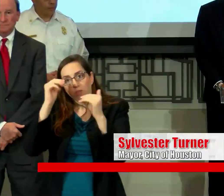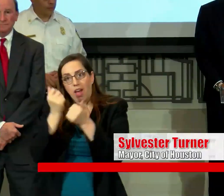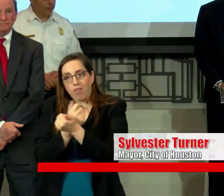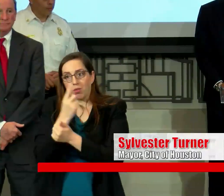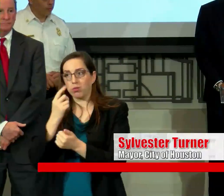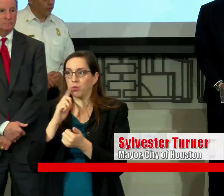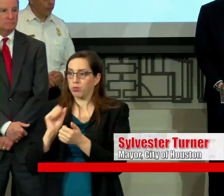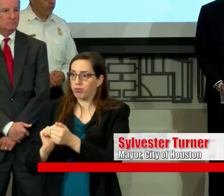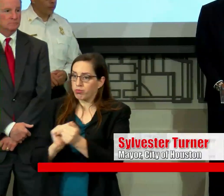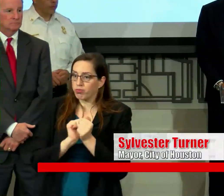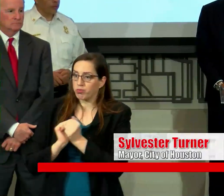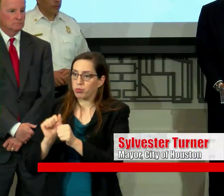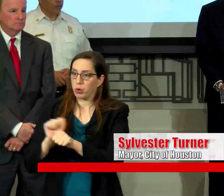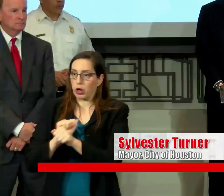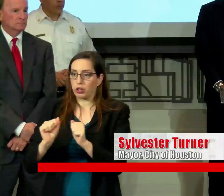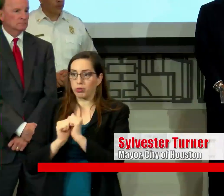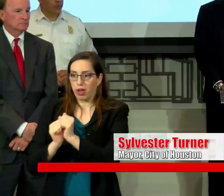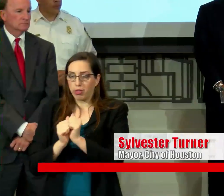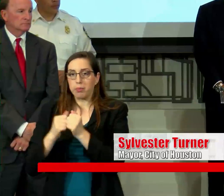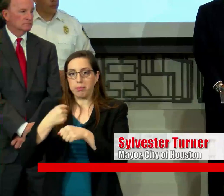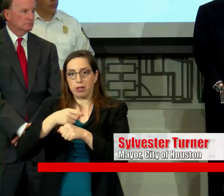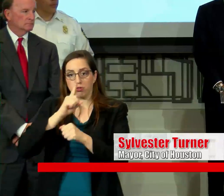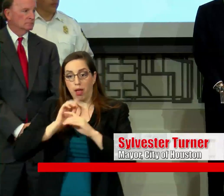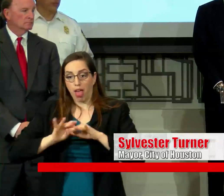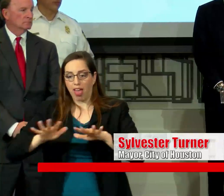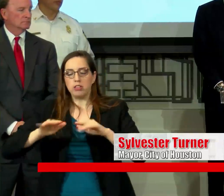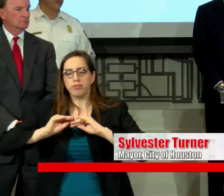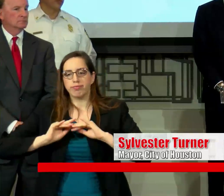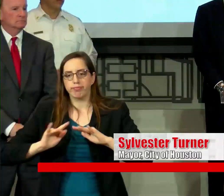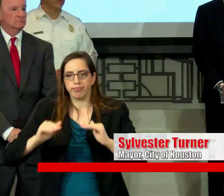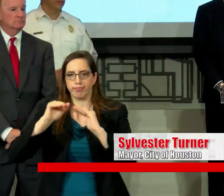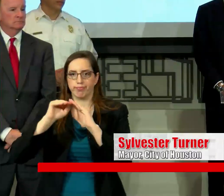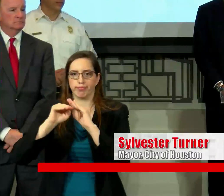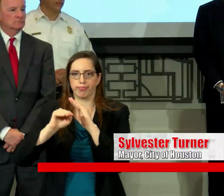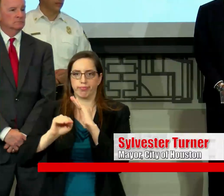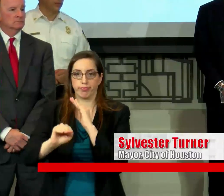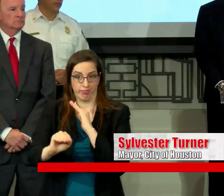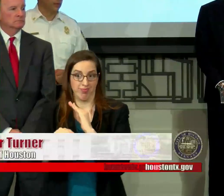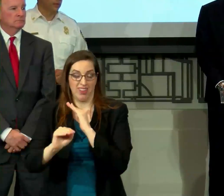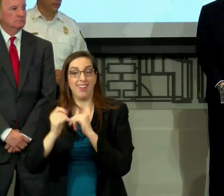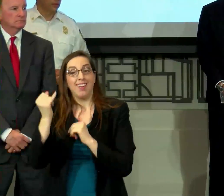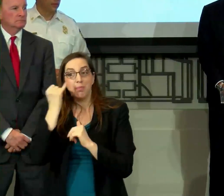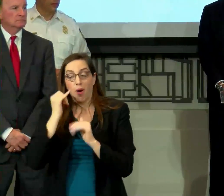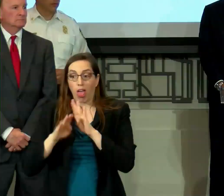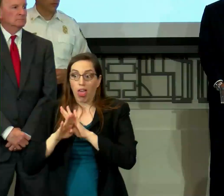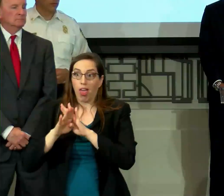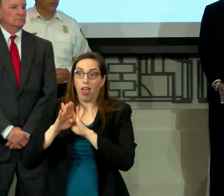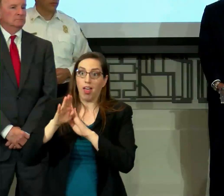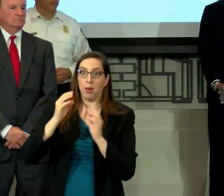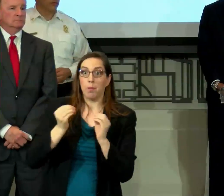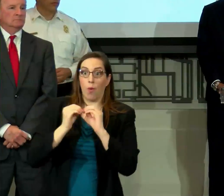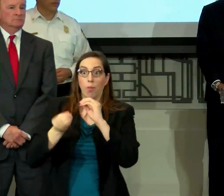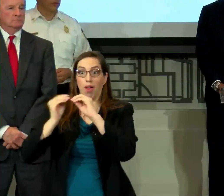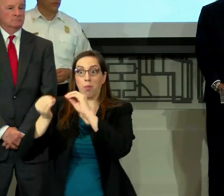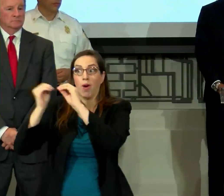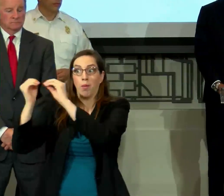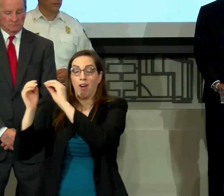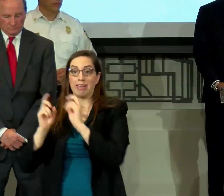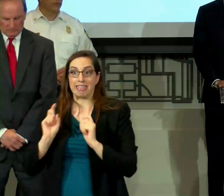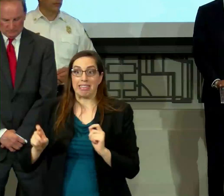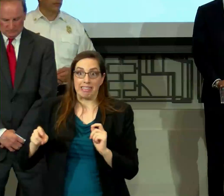blunt the progression of this virus. But if it gets to the point that we need